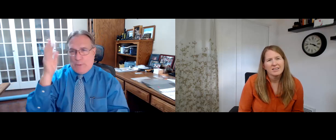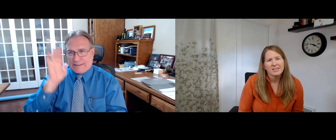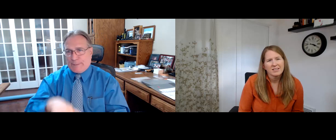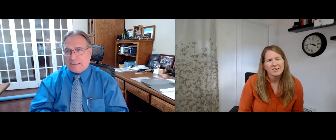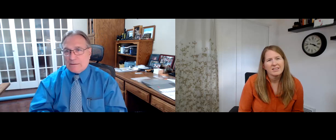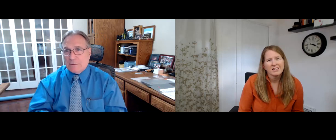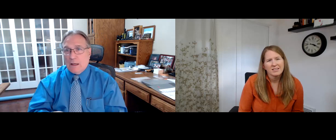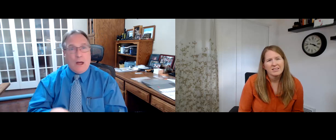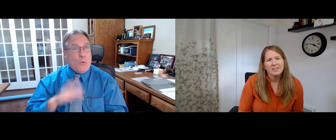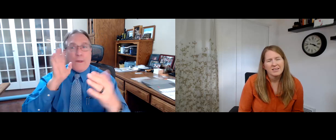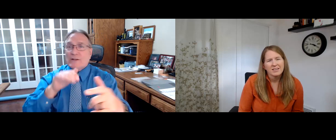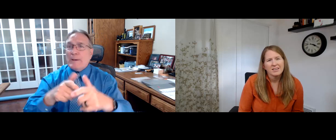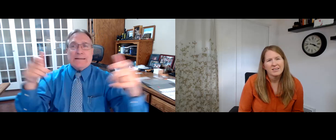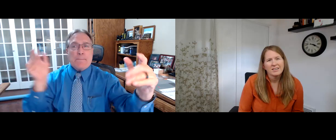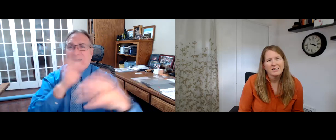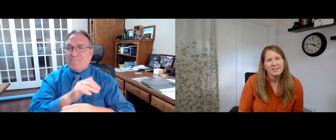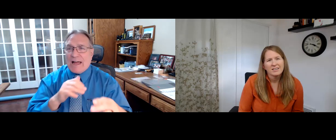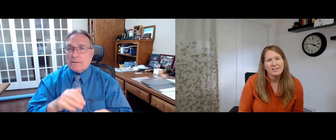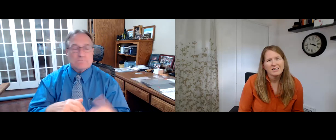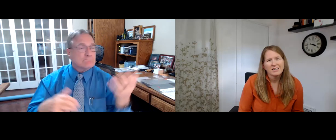we expected. We expected a big fight,